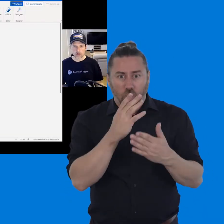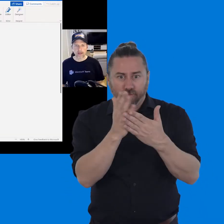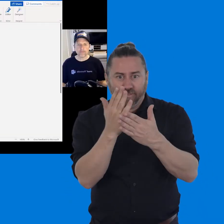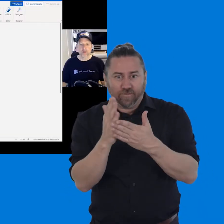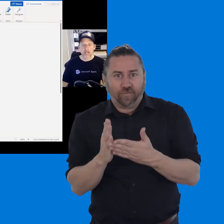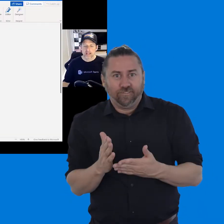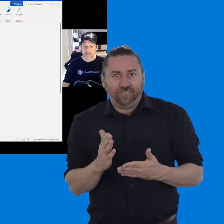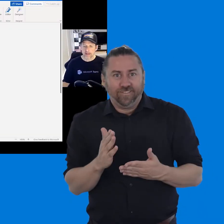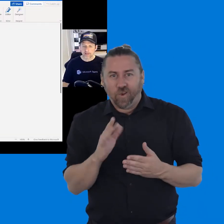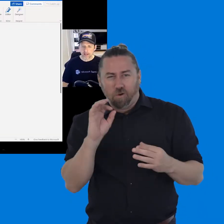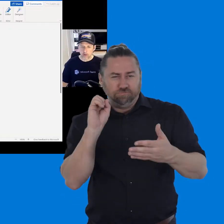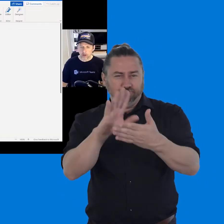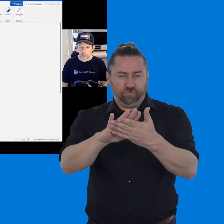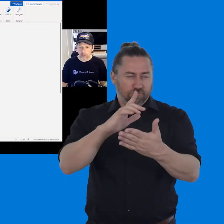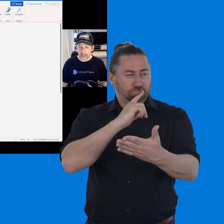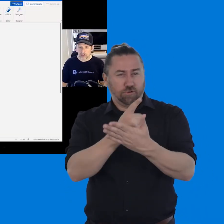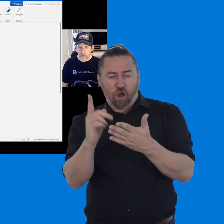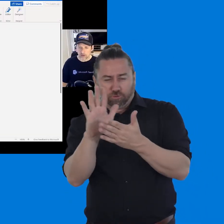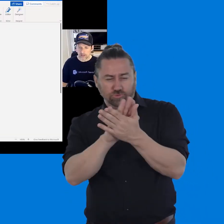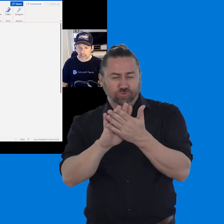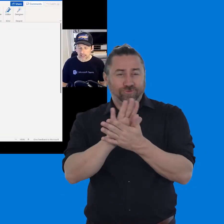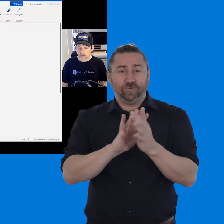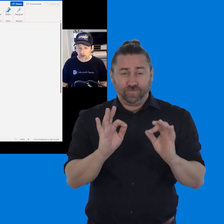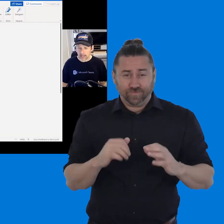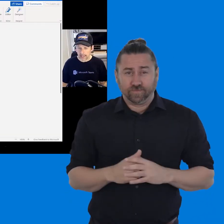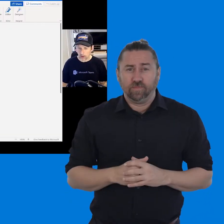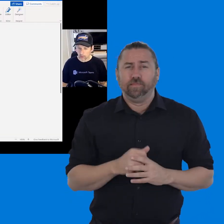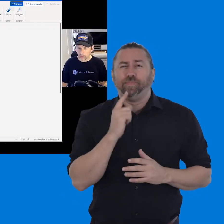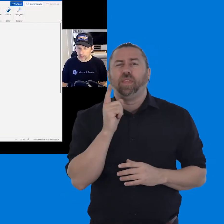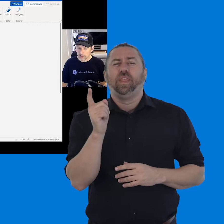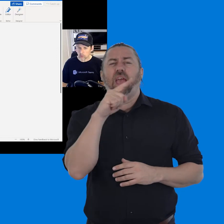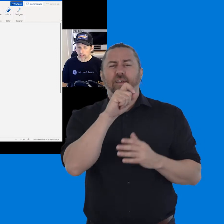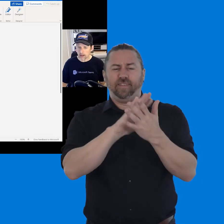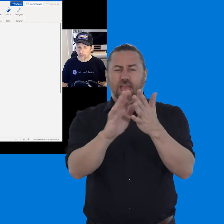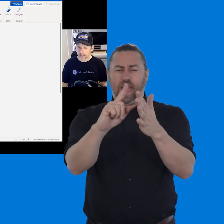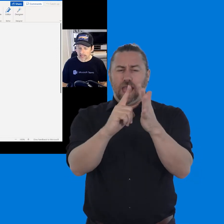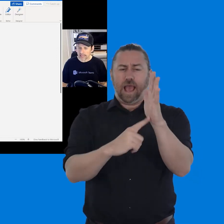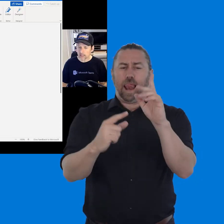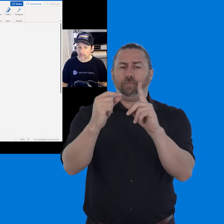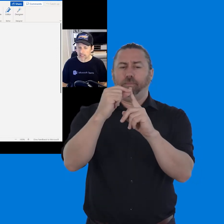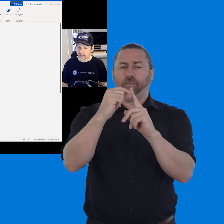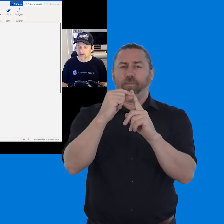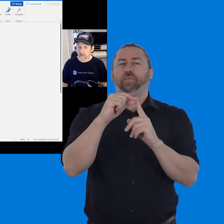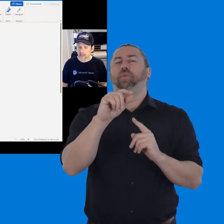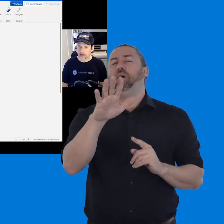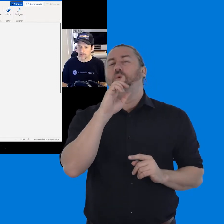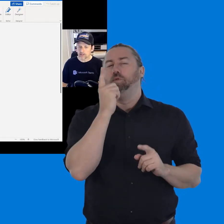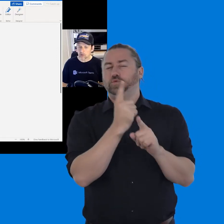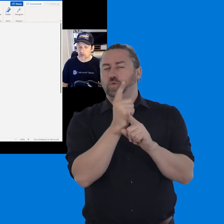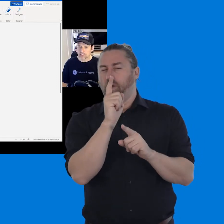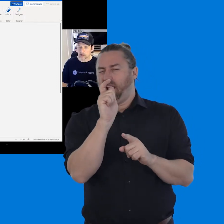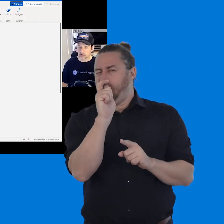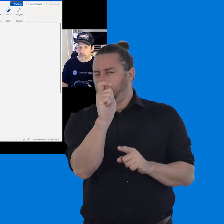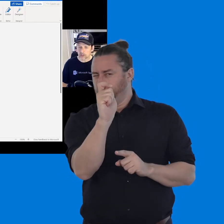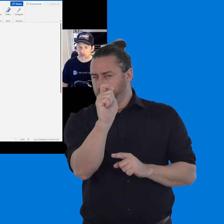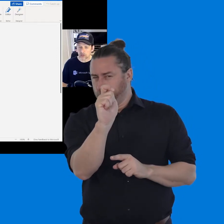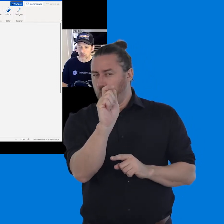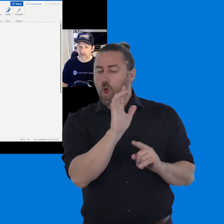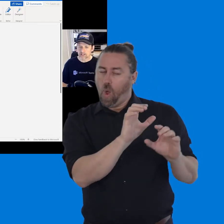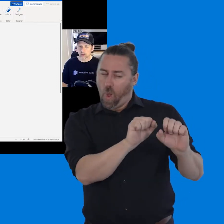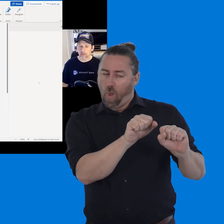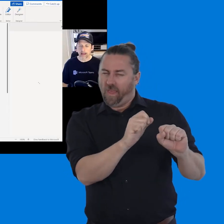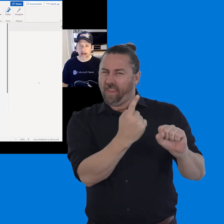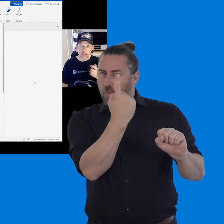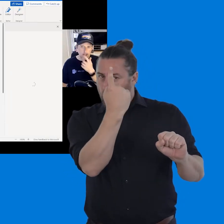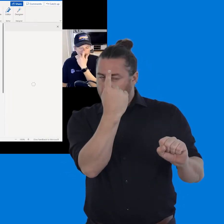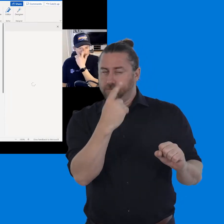going to click on that. Now, the other thing I want to point out to you over here is my help button. We'll come back to that in a minute, okay, because I want to take you through and show you